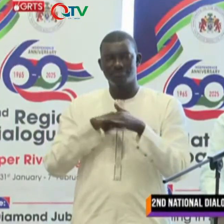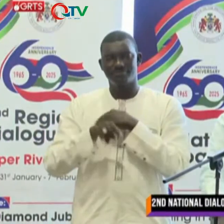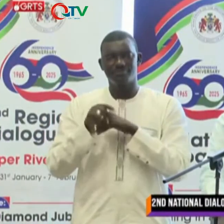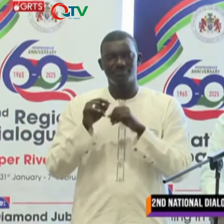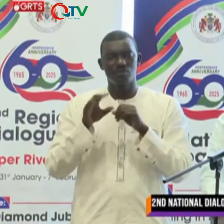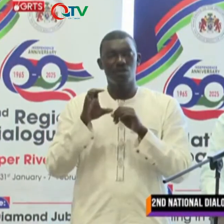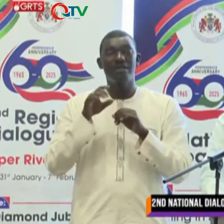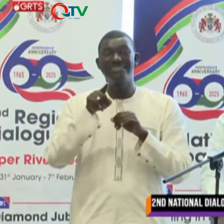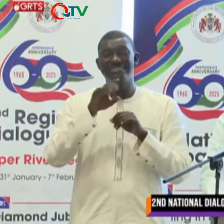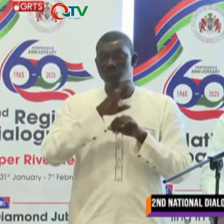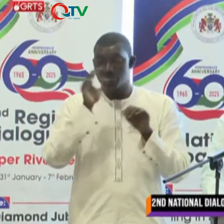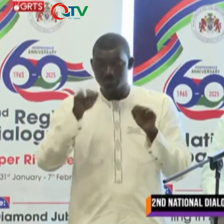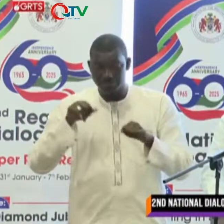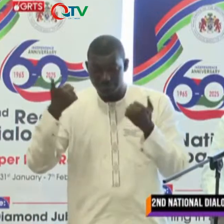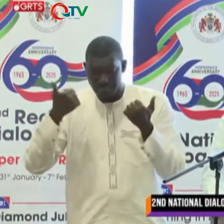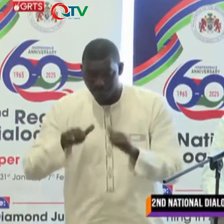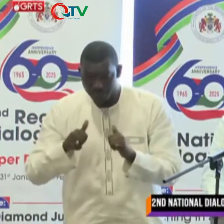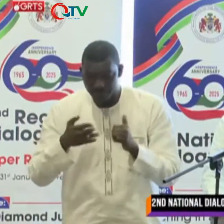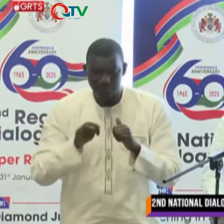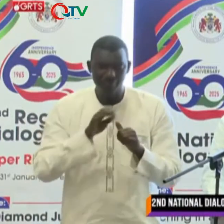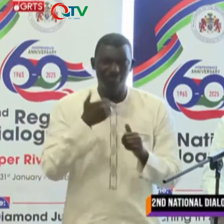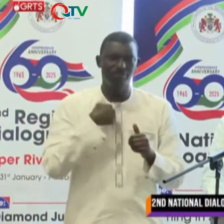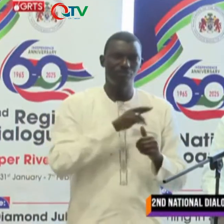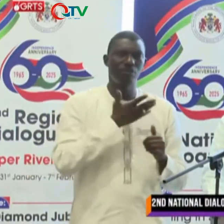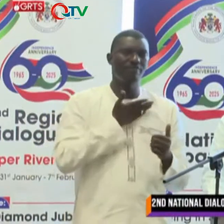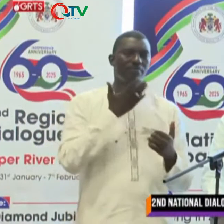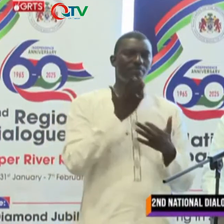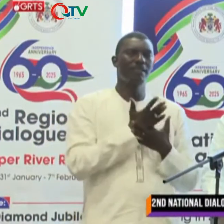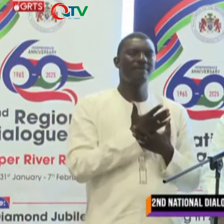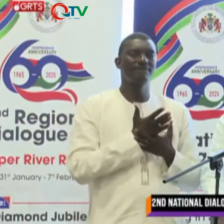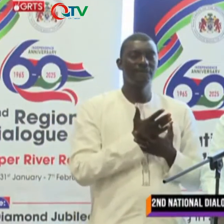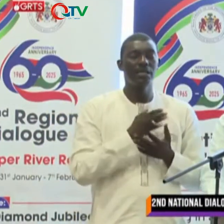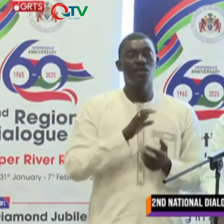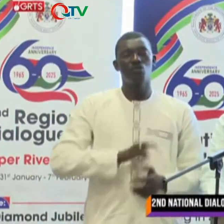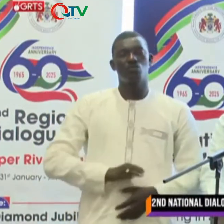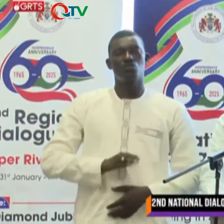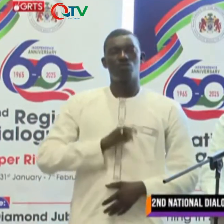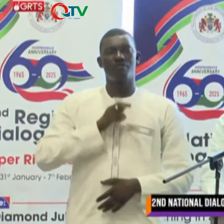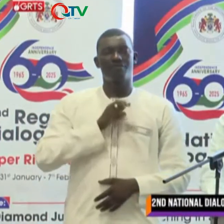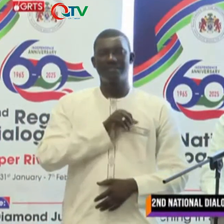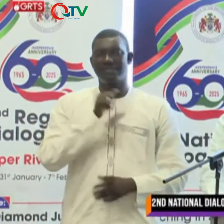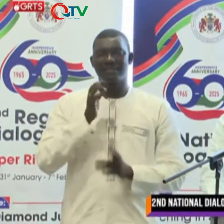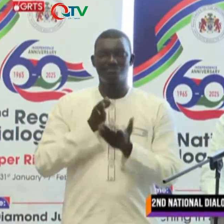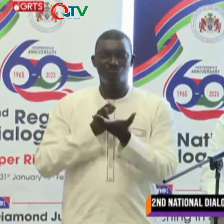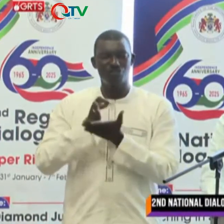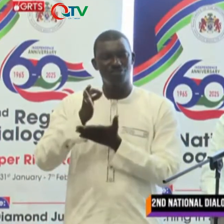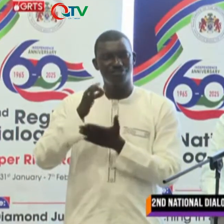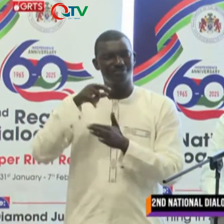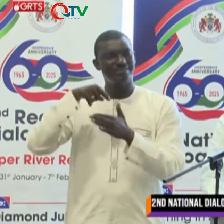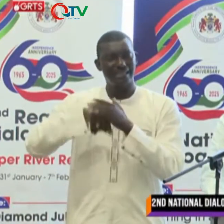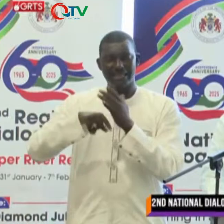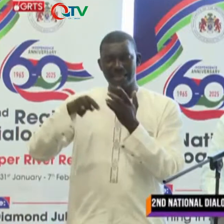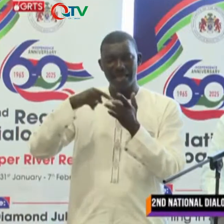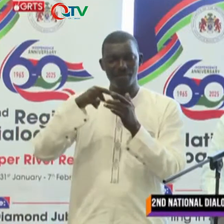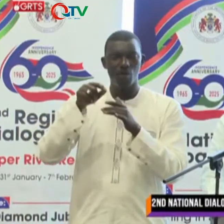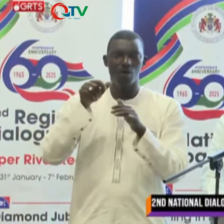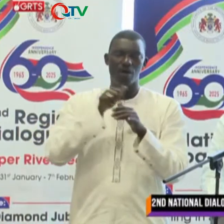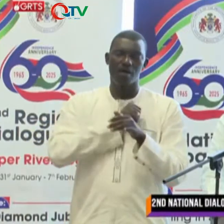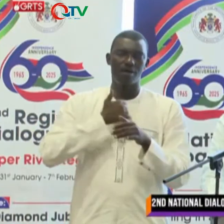This cannot happen in the absence of belief, confidence, and trust in and among